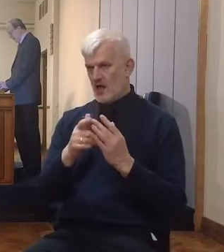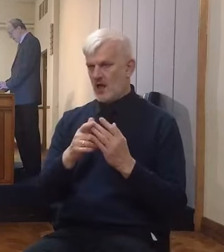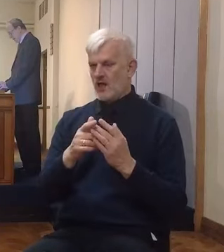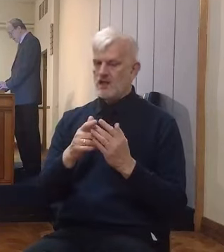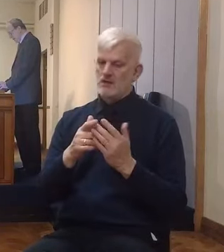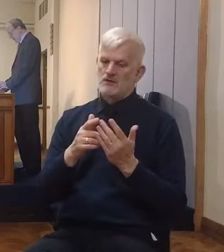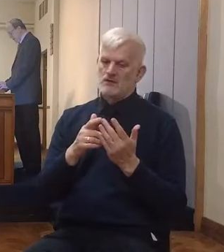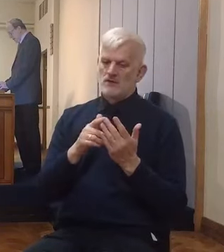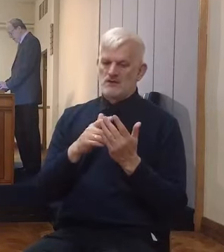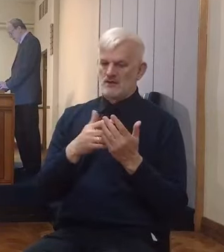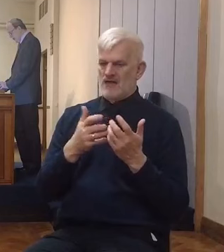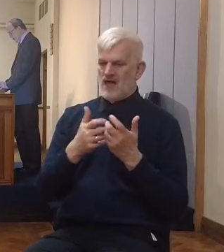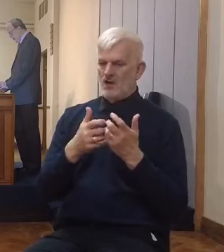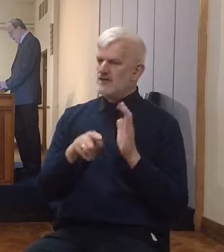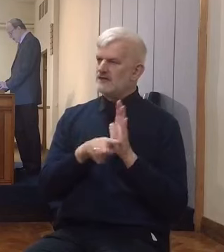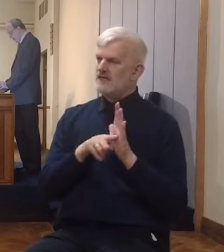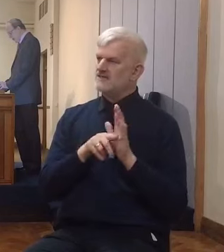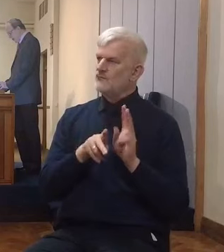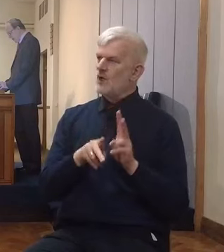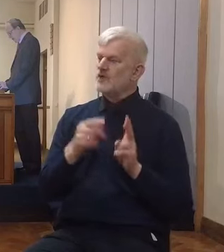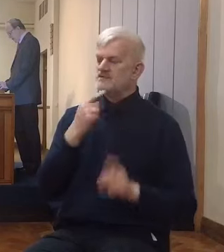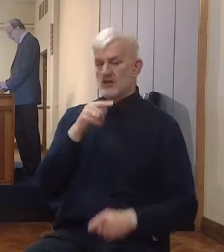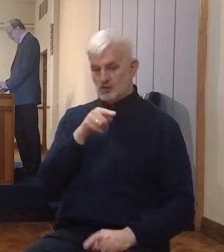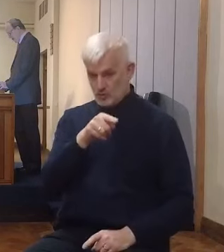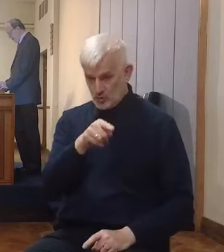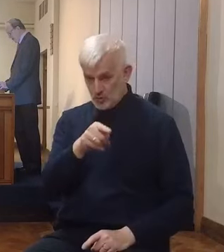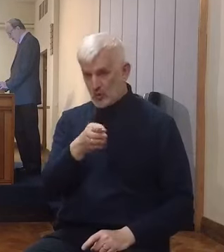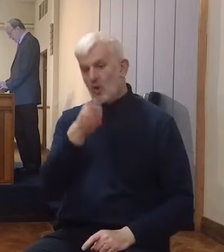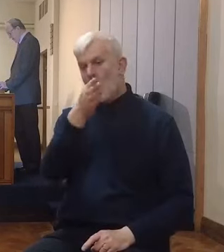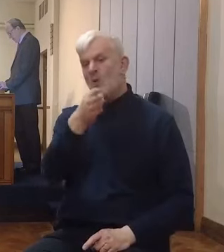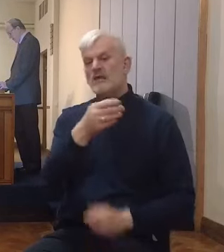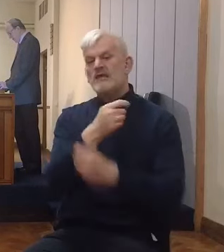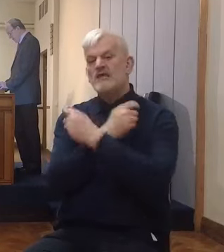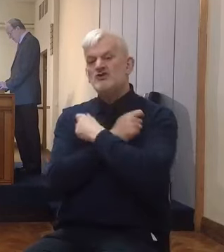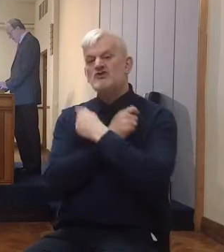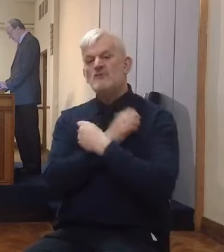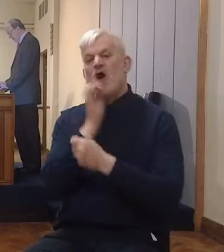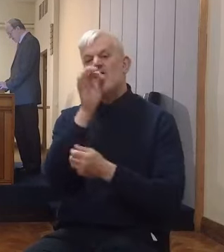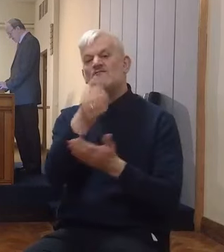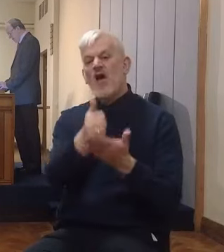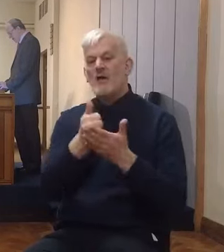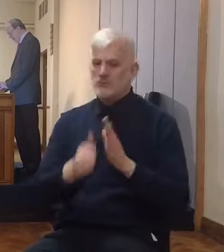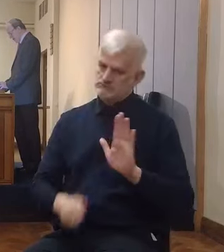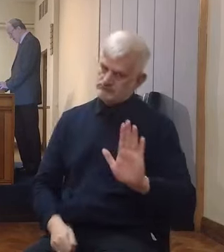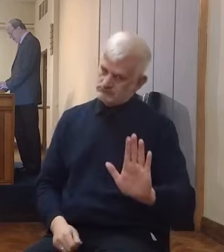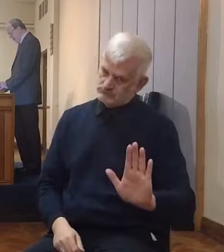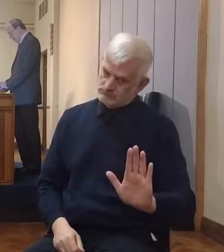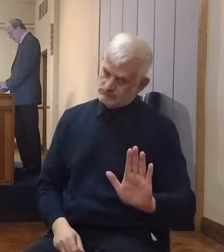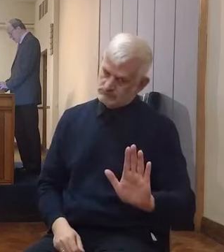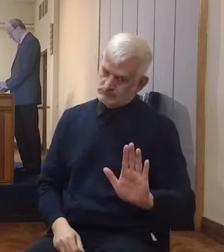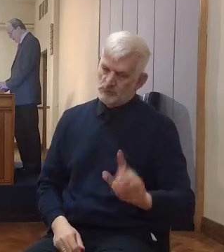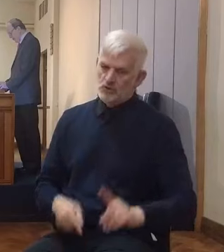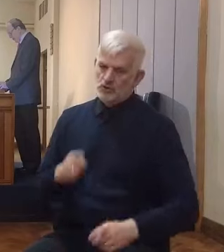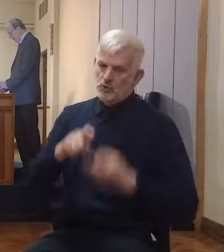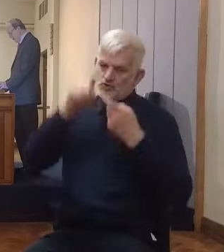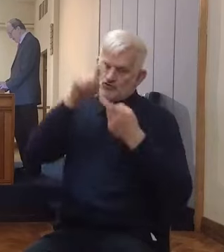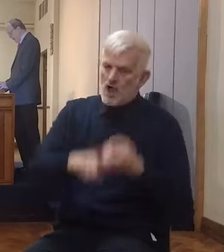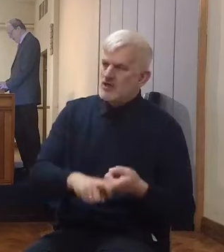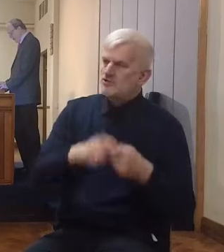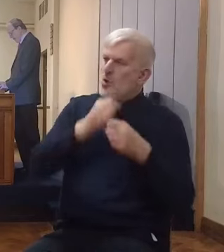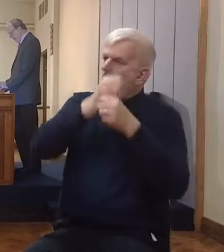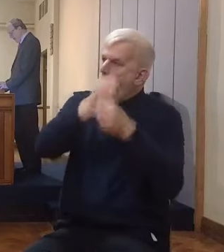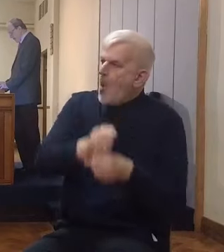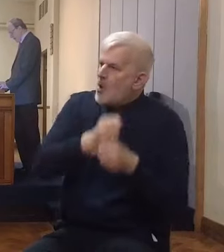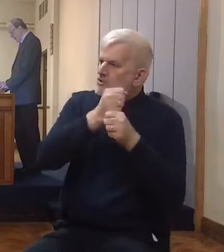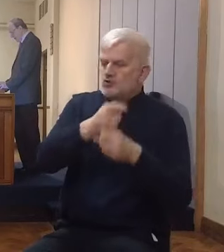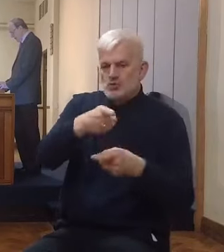form. Woe to them that go down to Egypt for help, and stay on horses and trust in